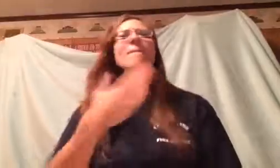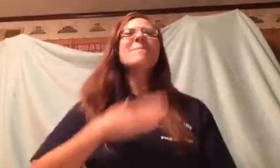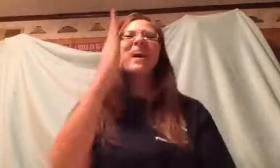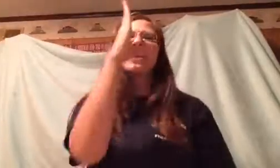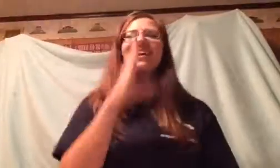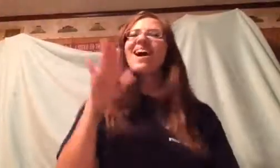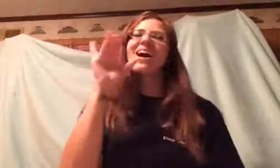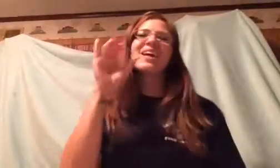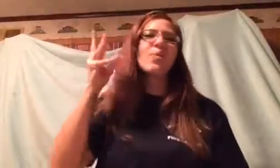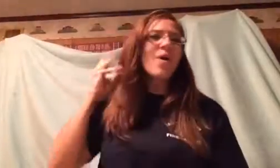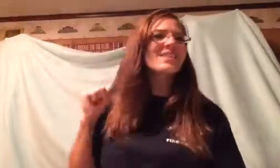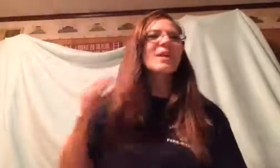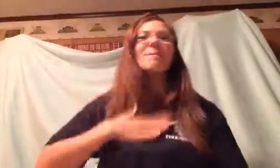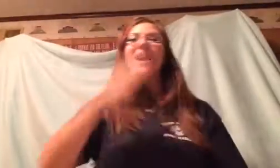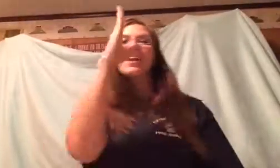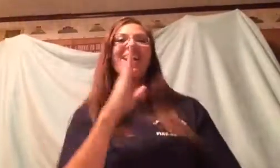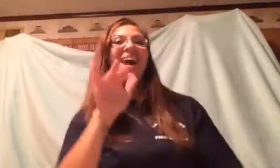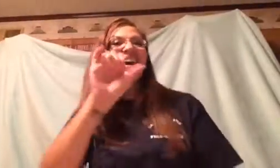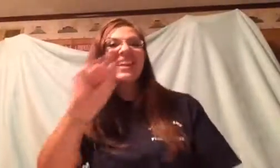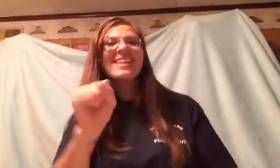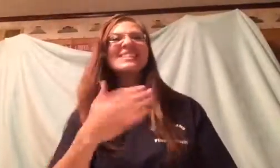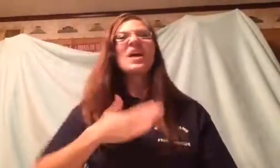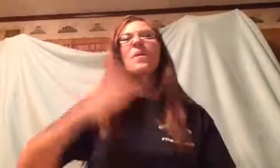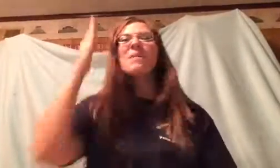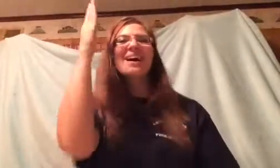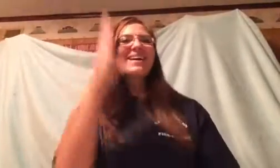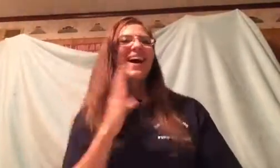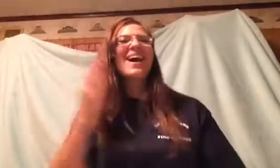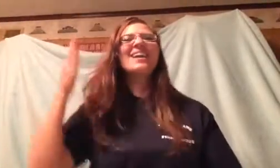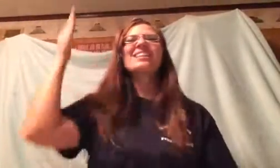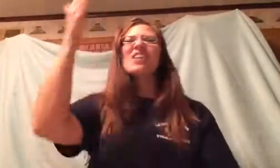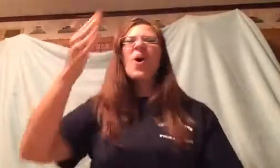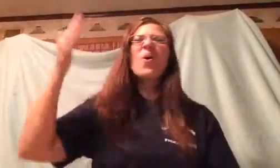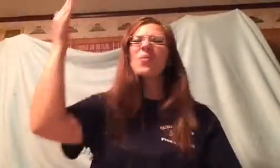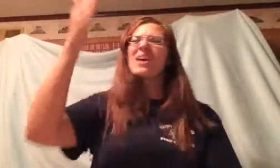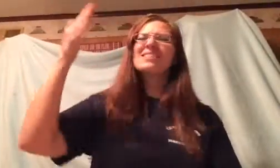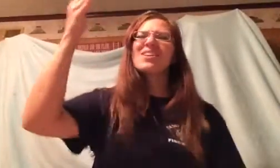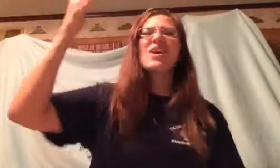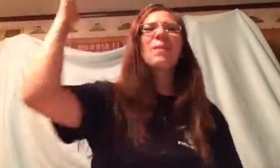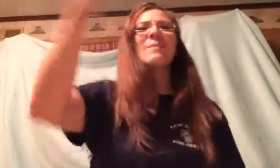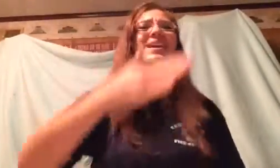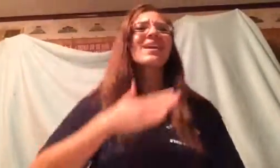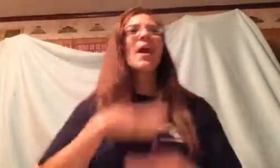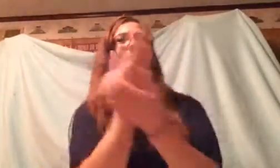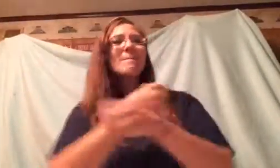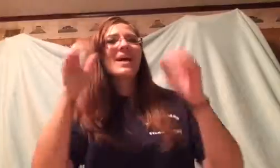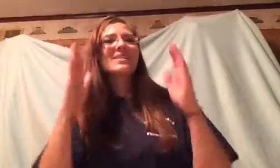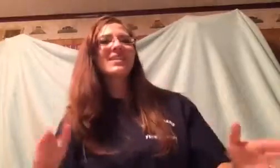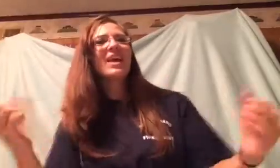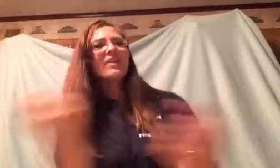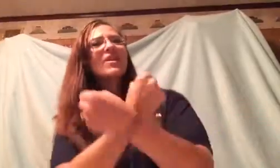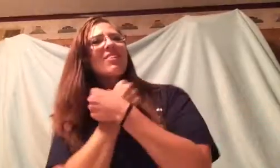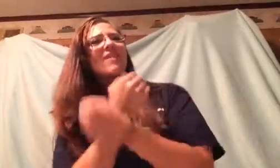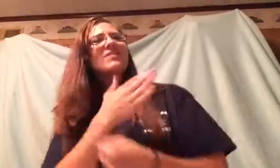My God He was, my God He is My God He's always gonna be My Savior loves,